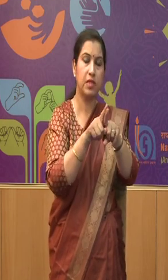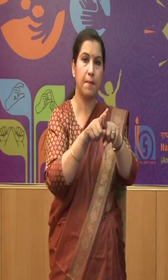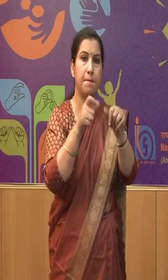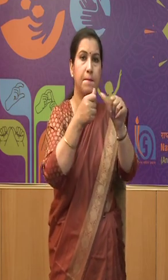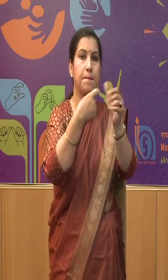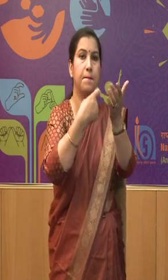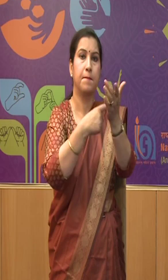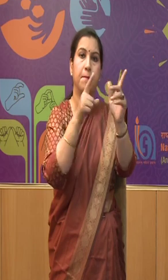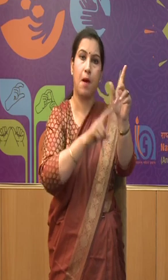Arya Samaj,